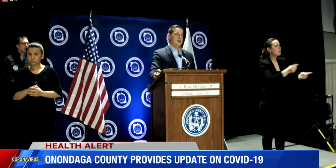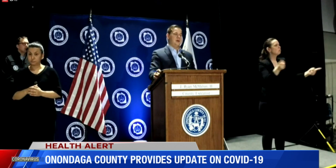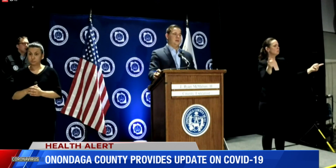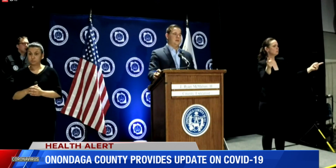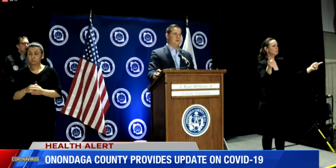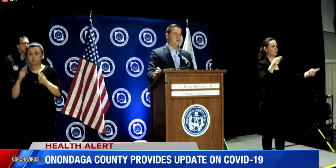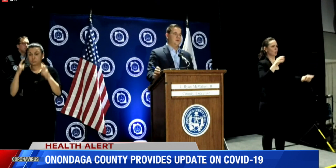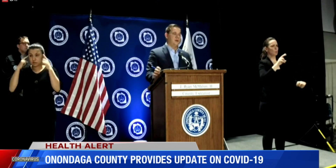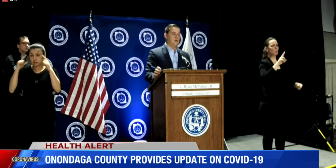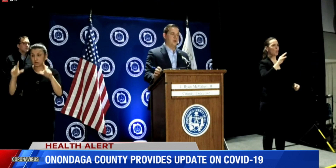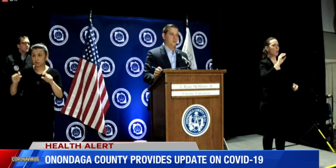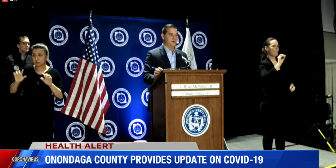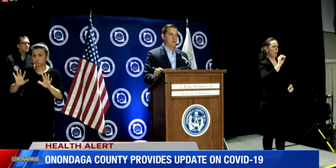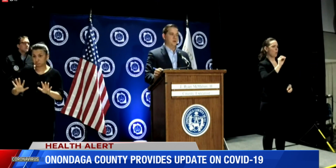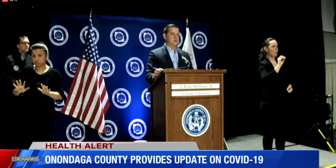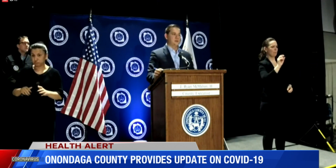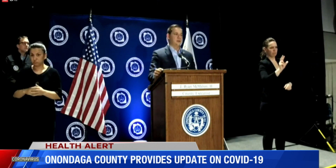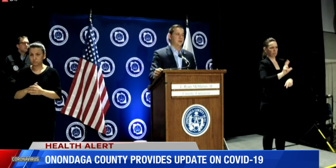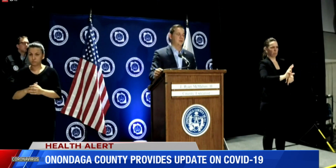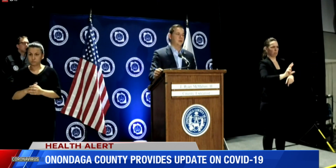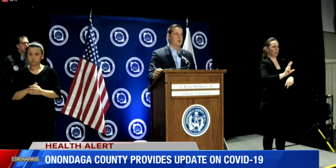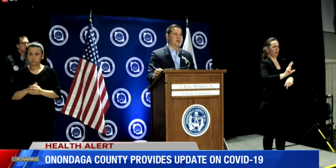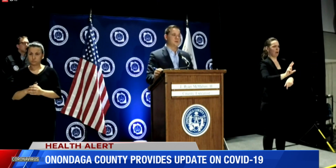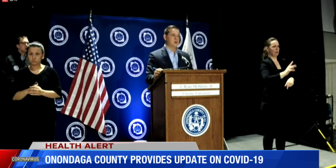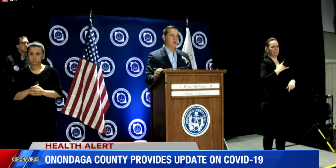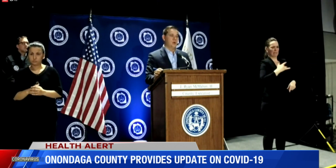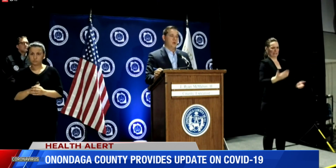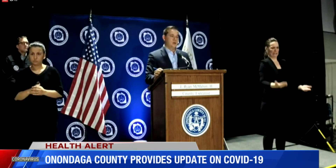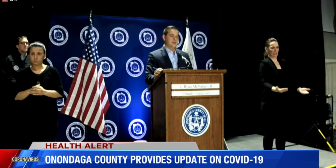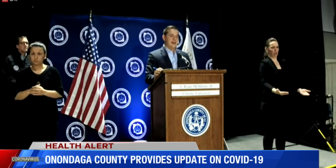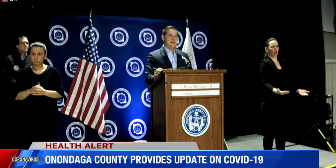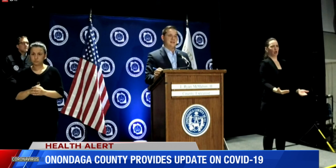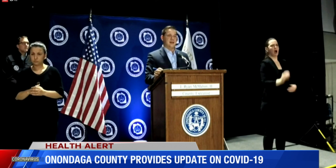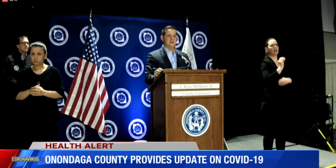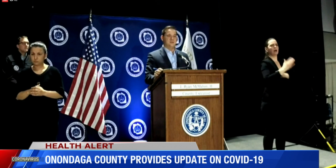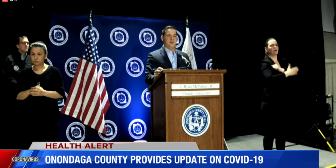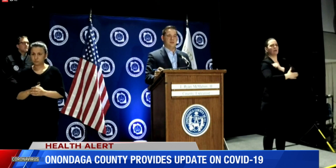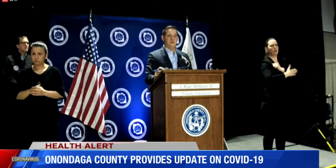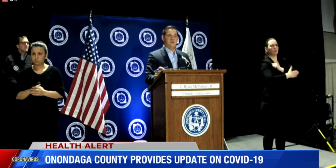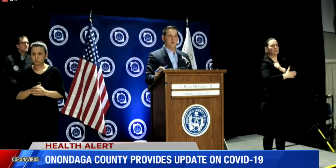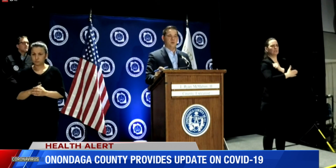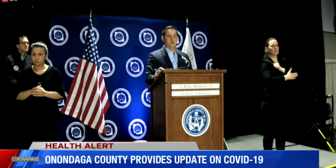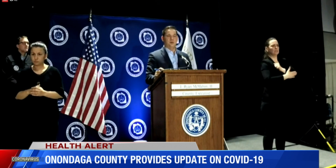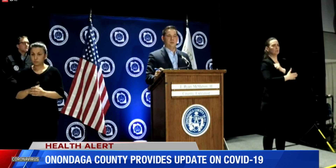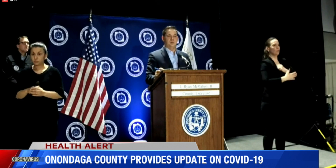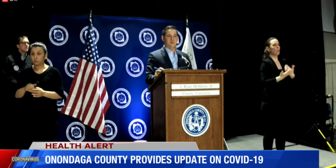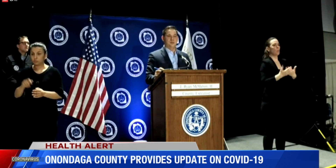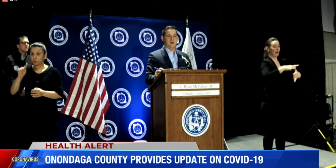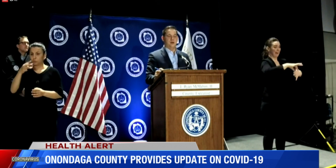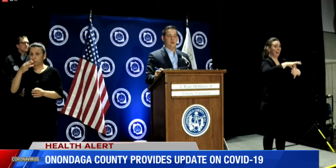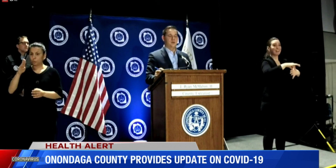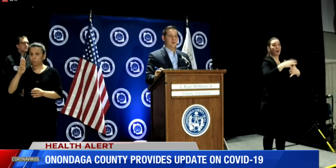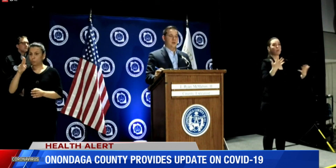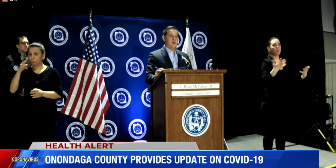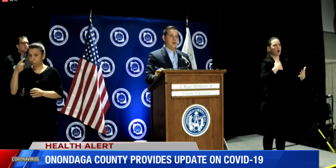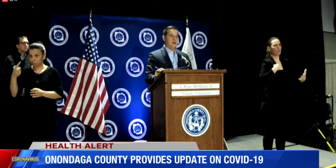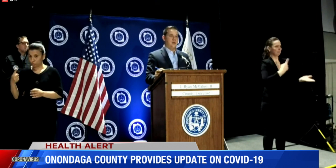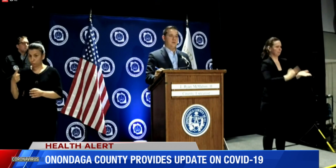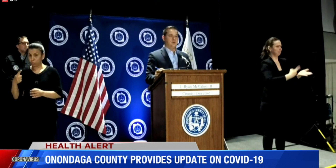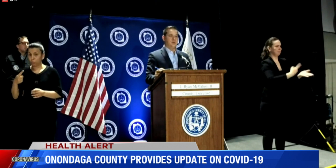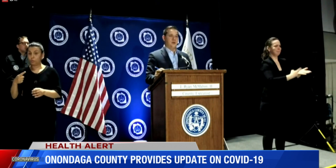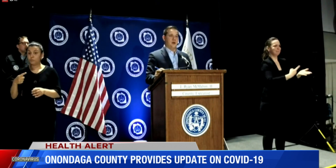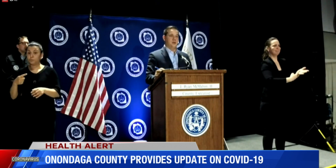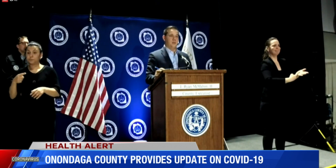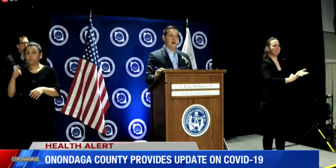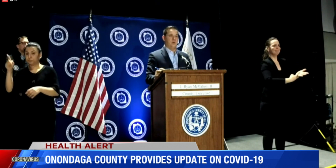and then I think the federal government talks, I think, in the evening, right? So the context is based off of those three scenarios. The